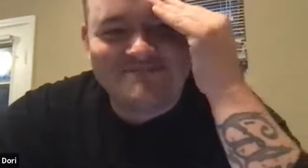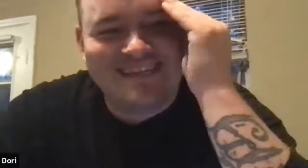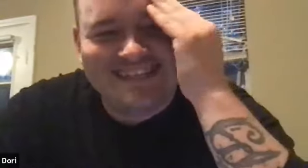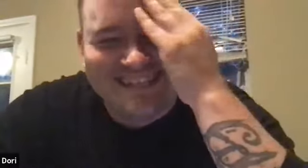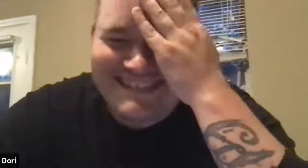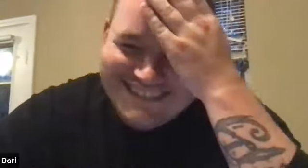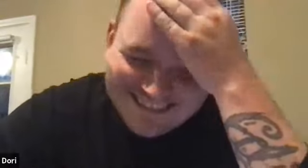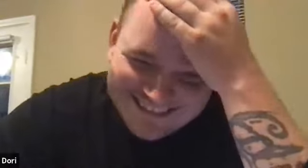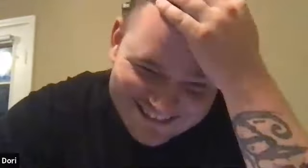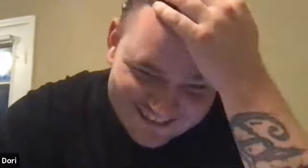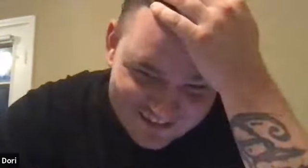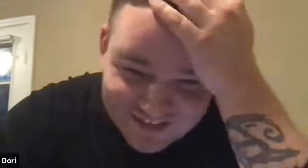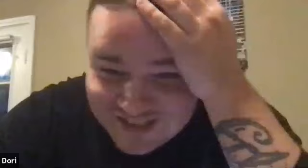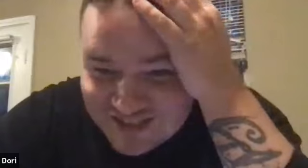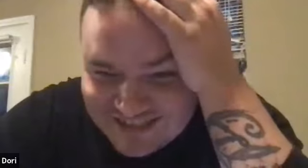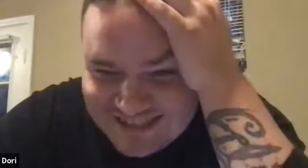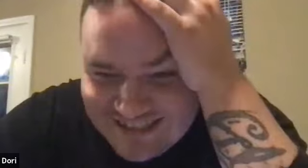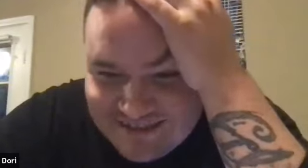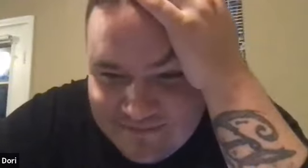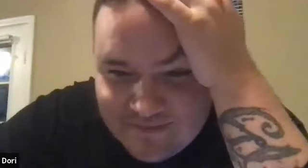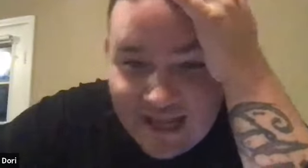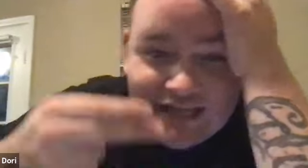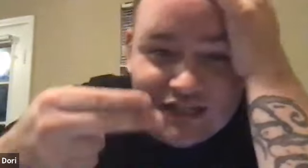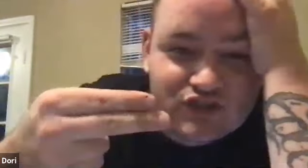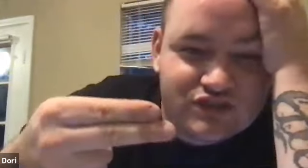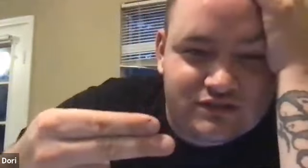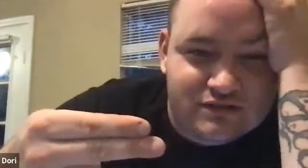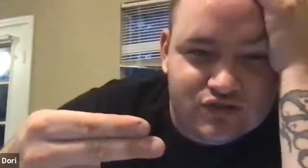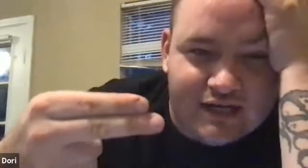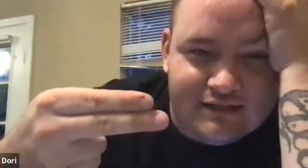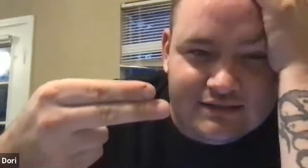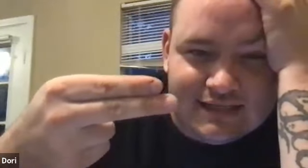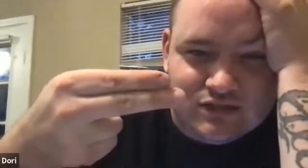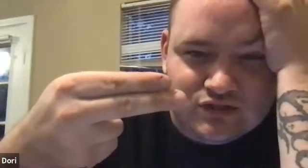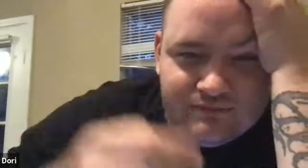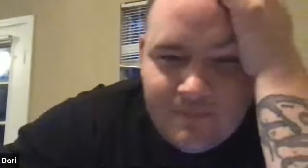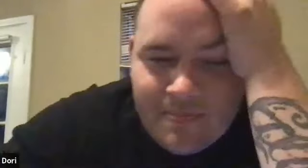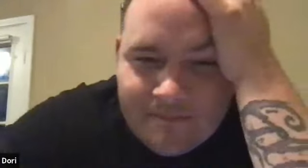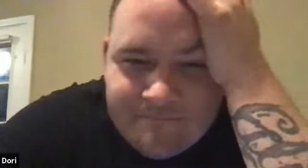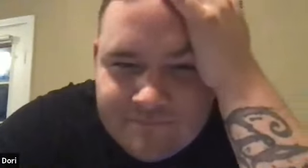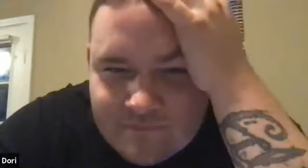me. All right, your turn, Chelsea. H. Shannon is H.